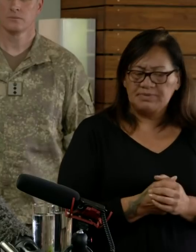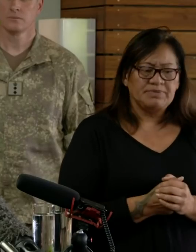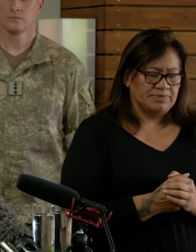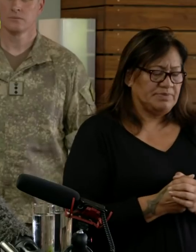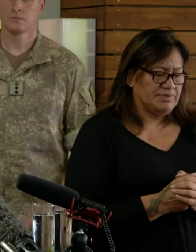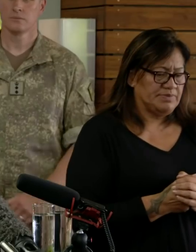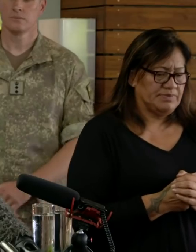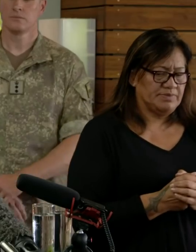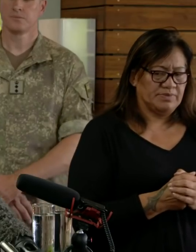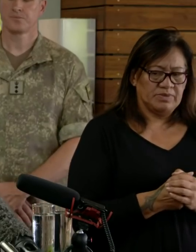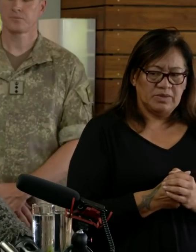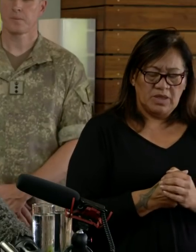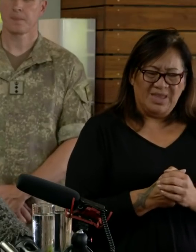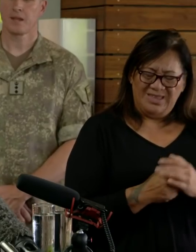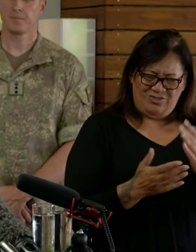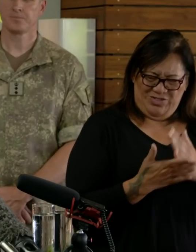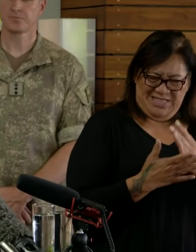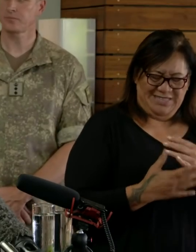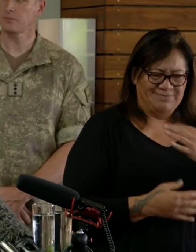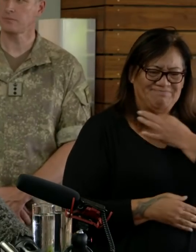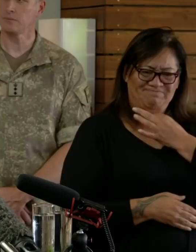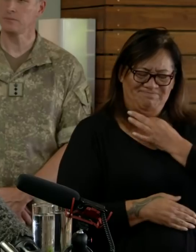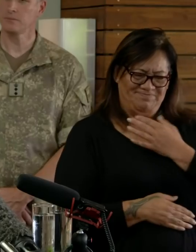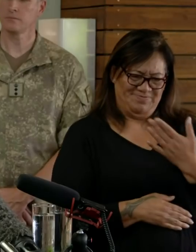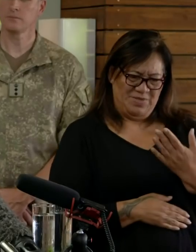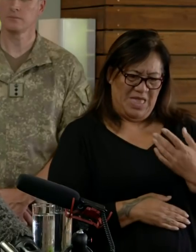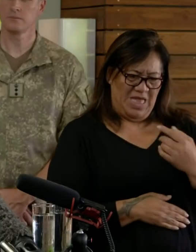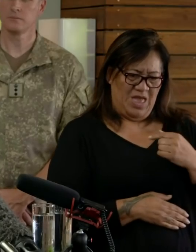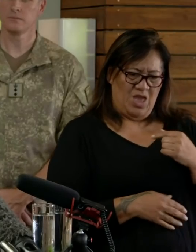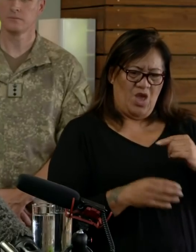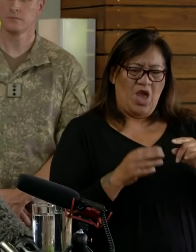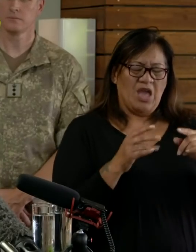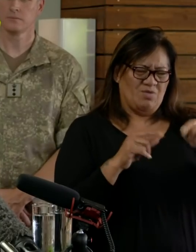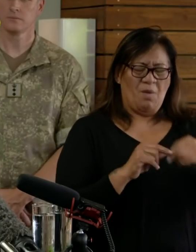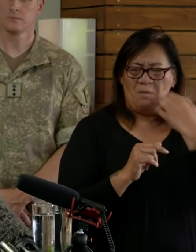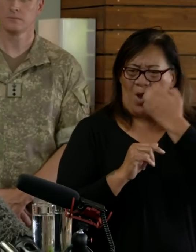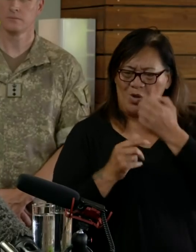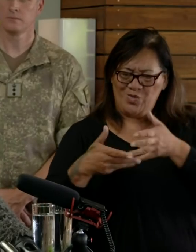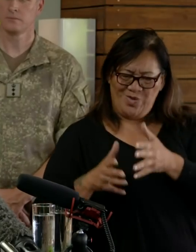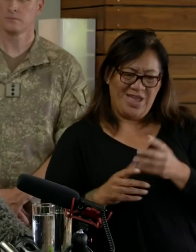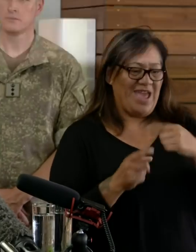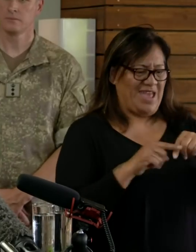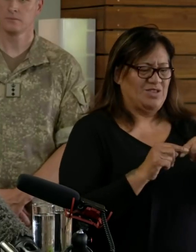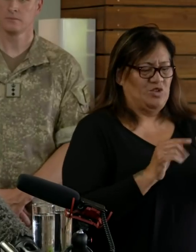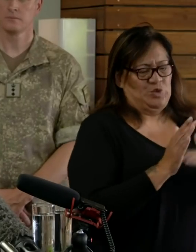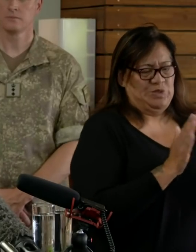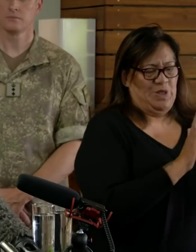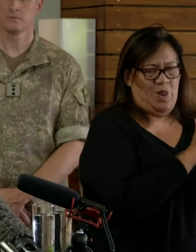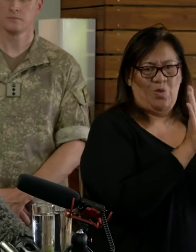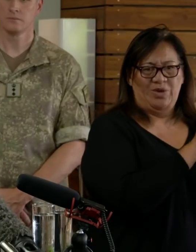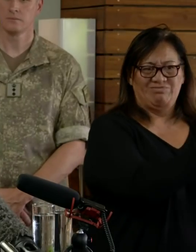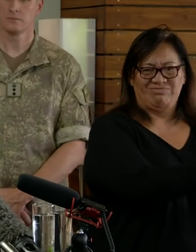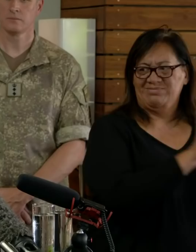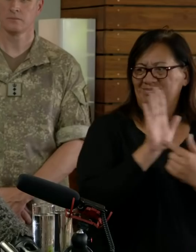There's a fine line between LORE law and LAW. And I